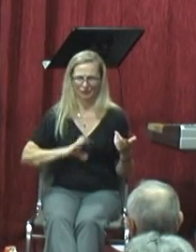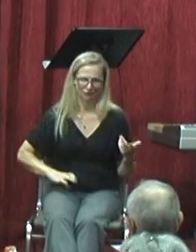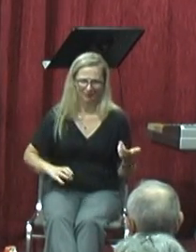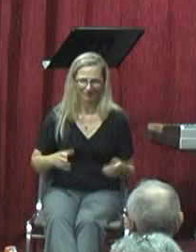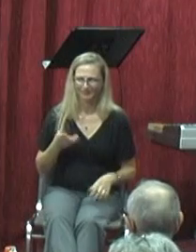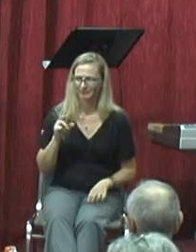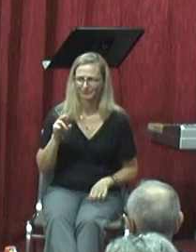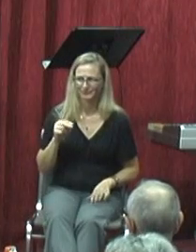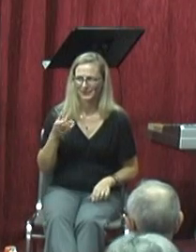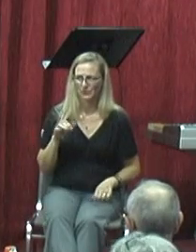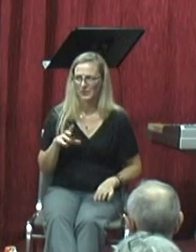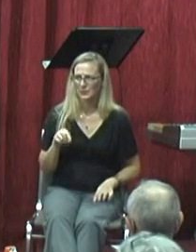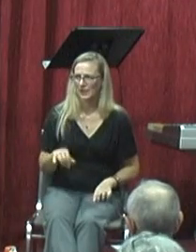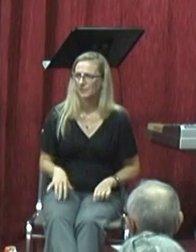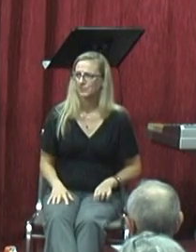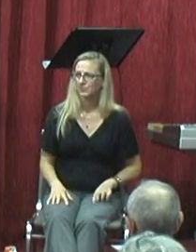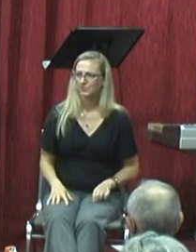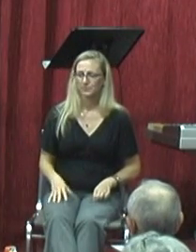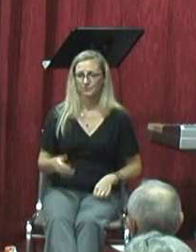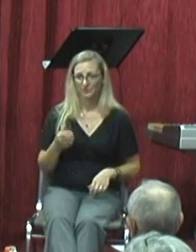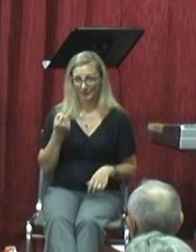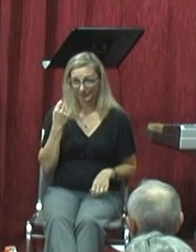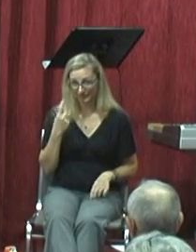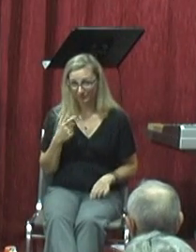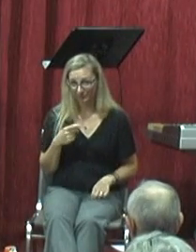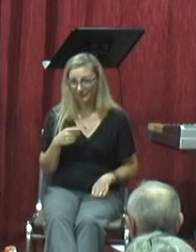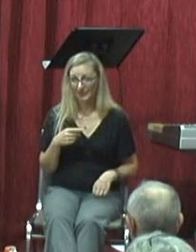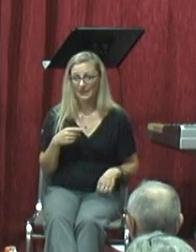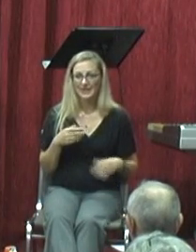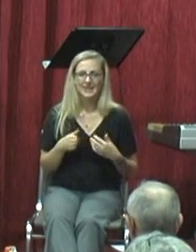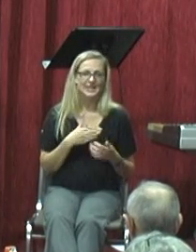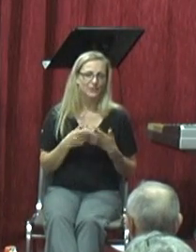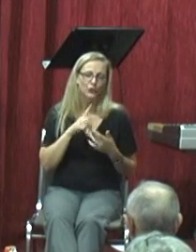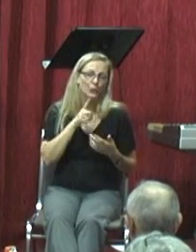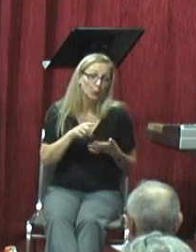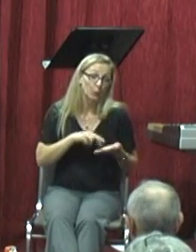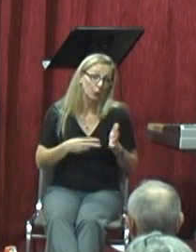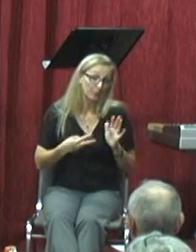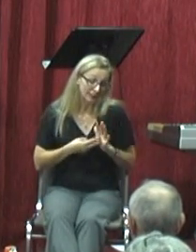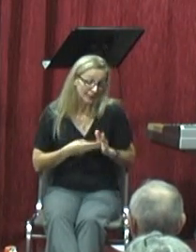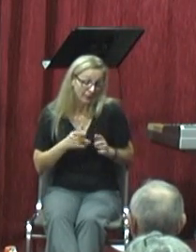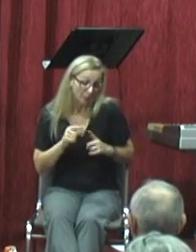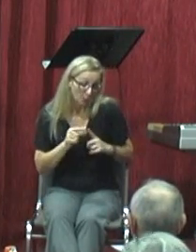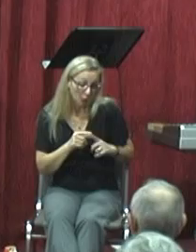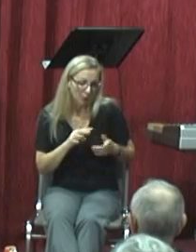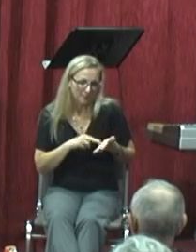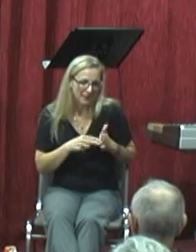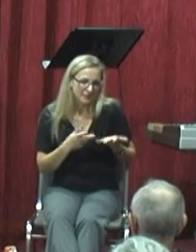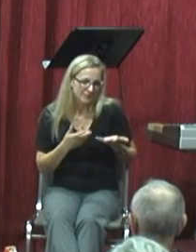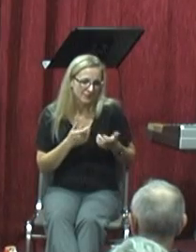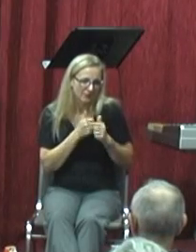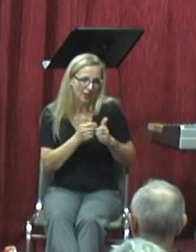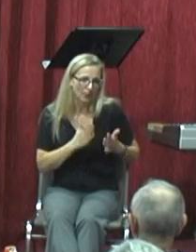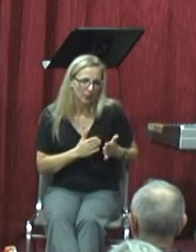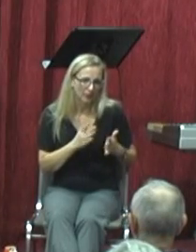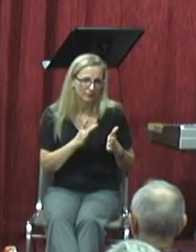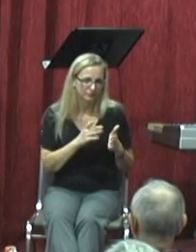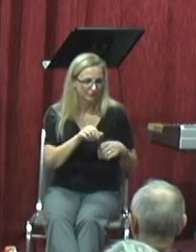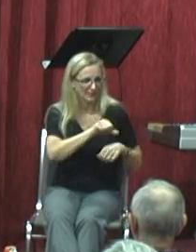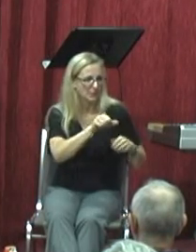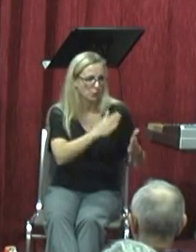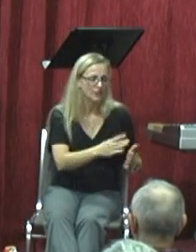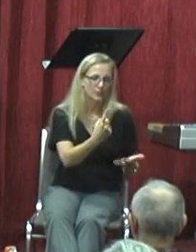Christian. Everybody follow that? Even though the real meaning of the word is a follower of the Christos, the anointed